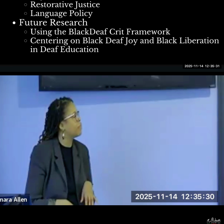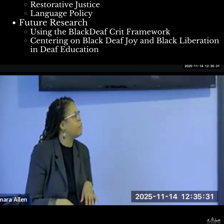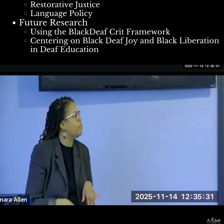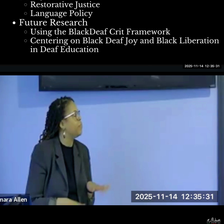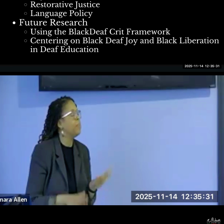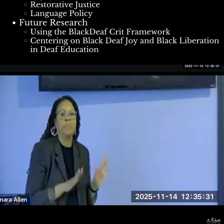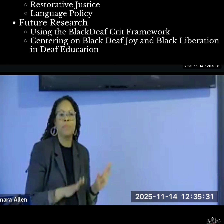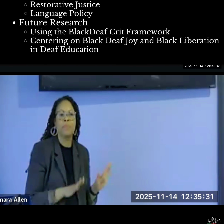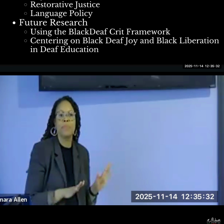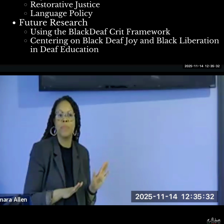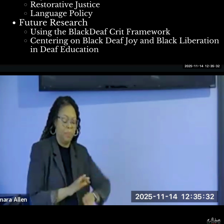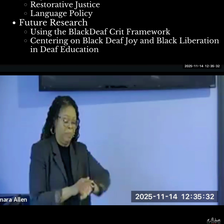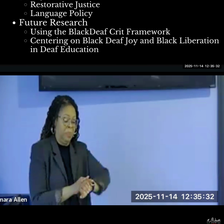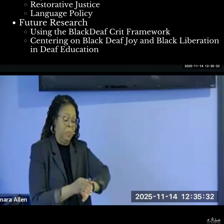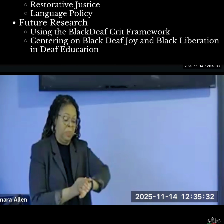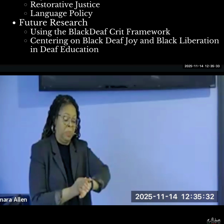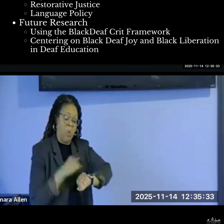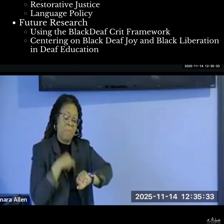ourselves.